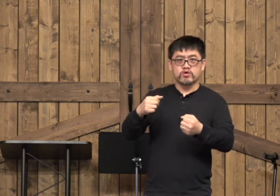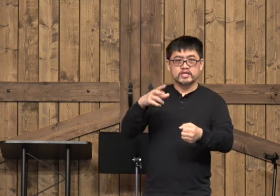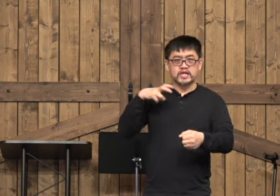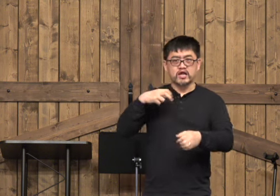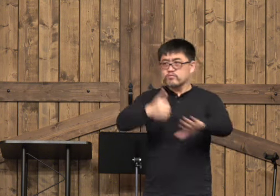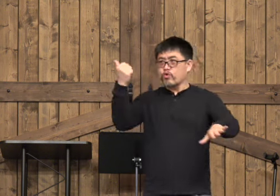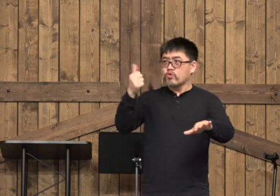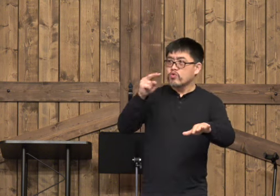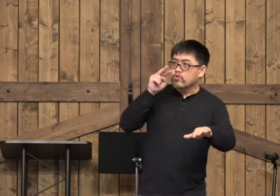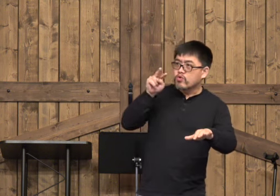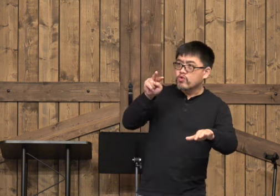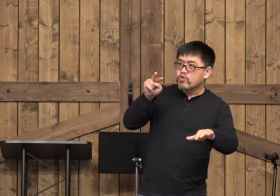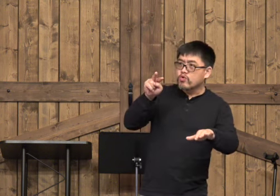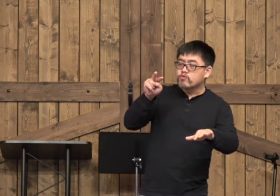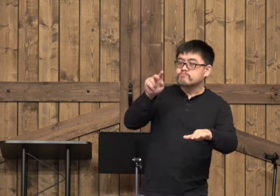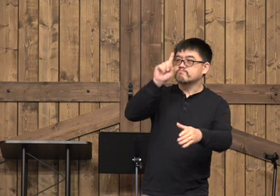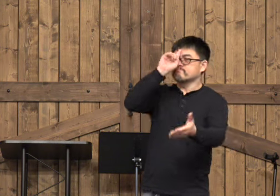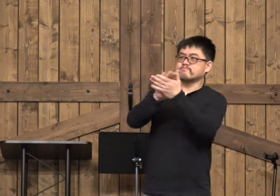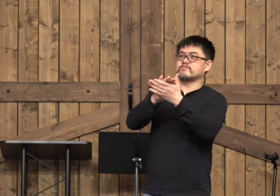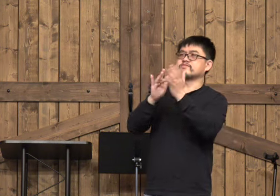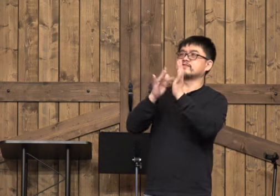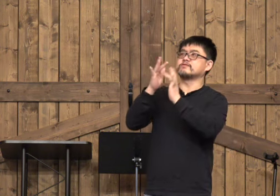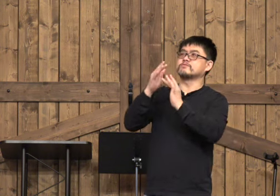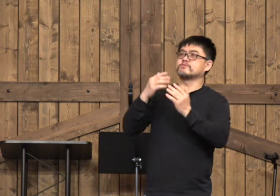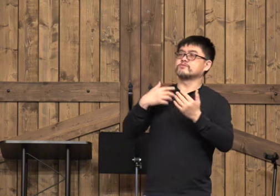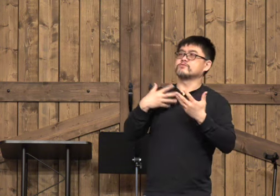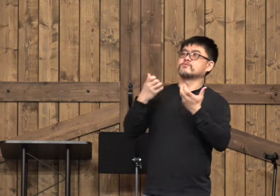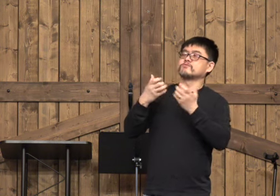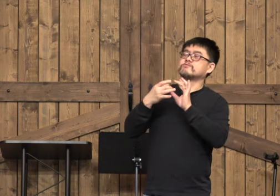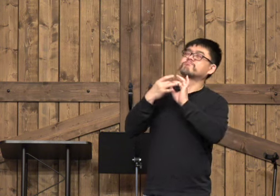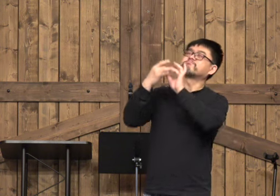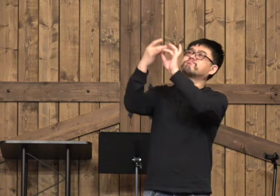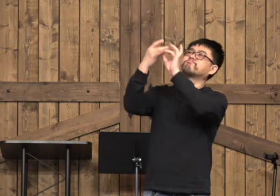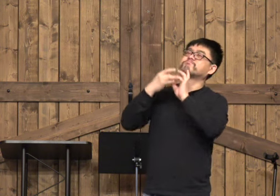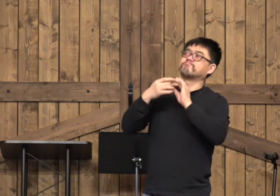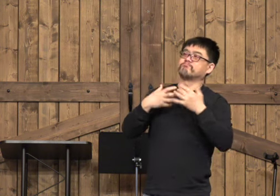They wanted to see the power of God. They wanted to see people. How the demons leave people.